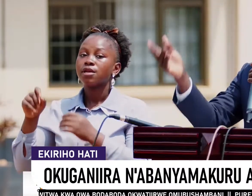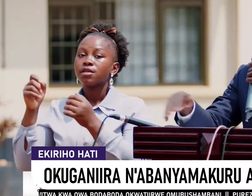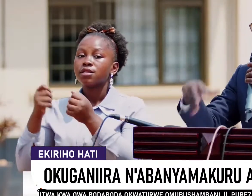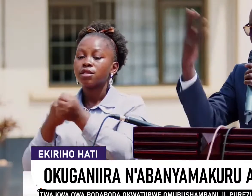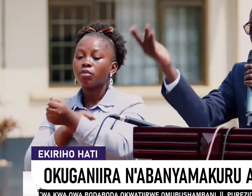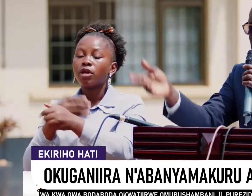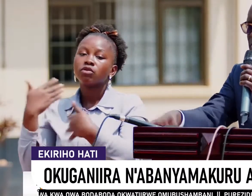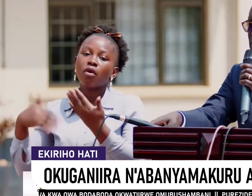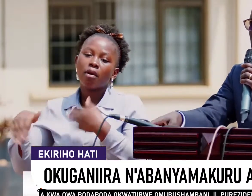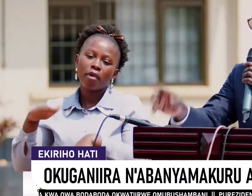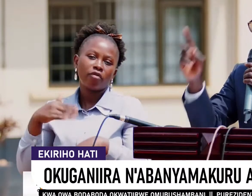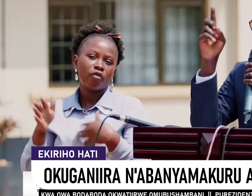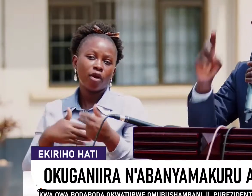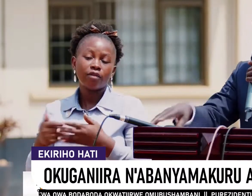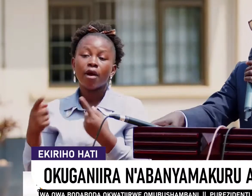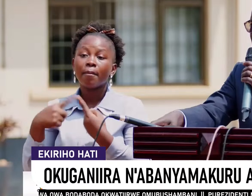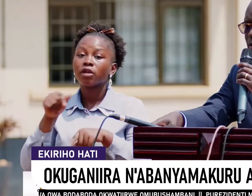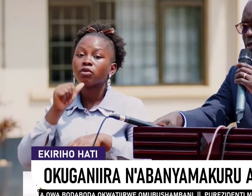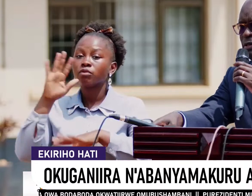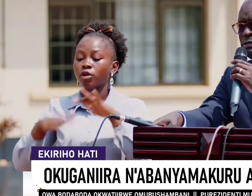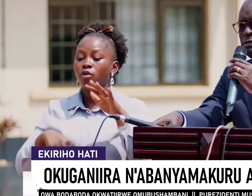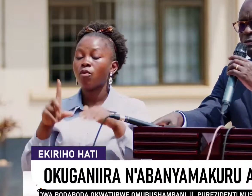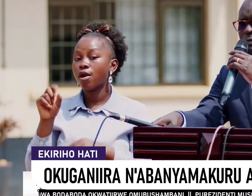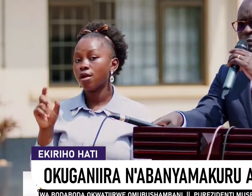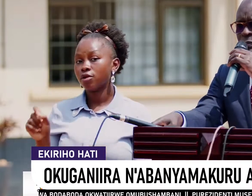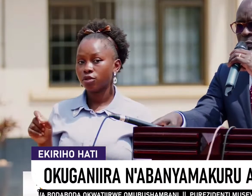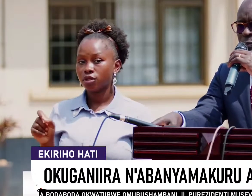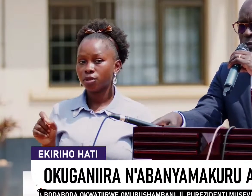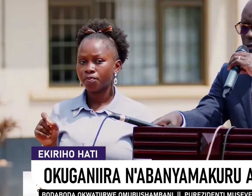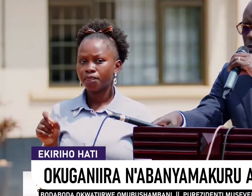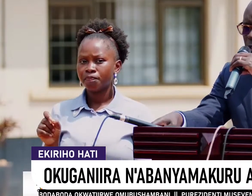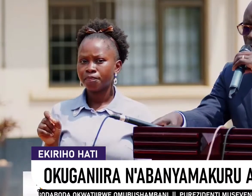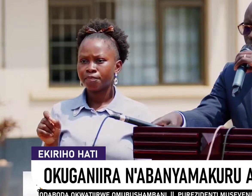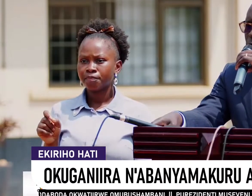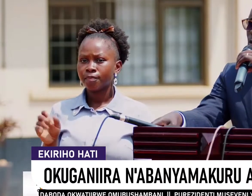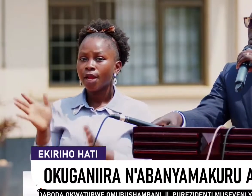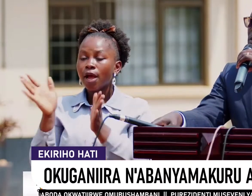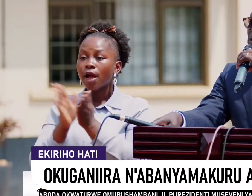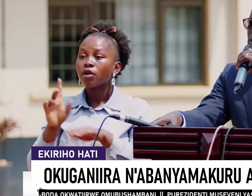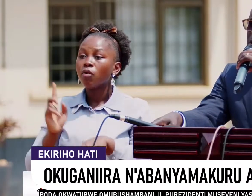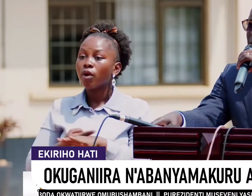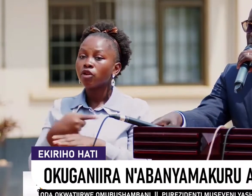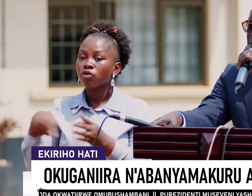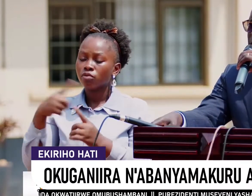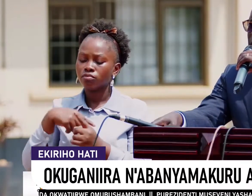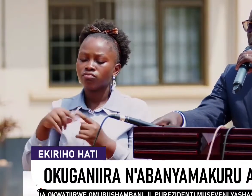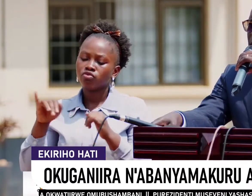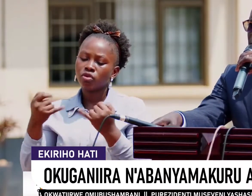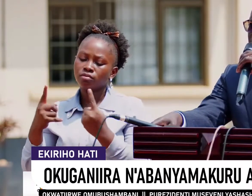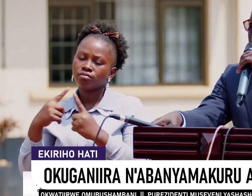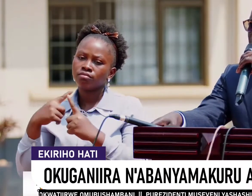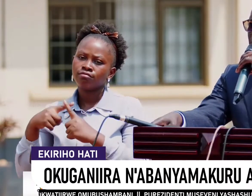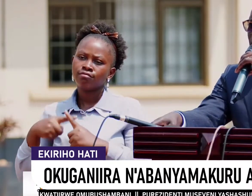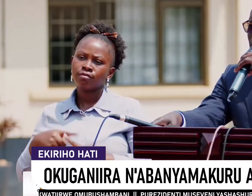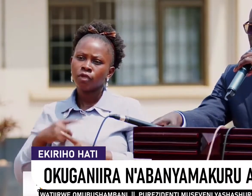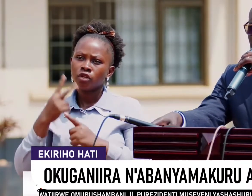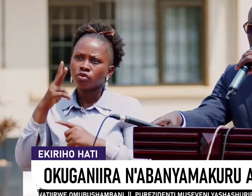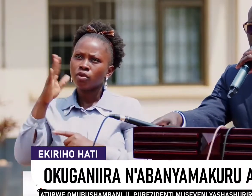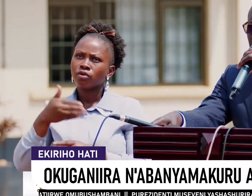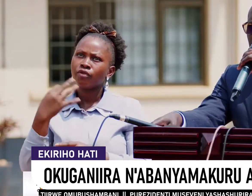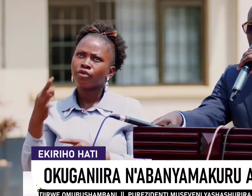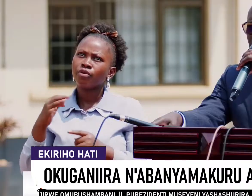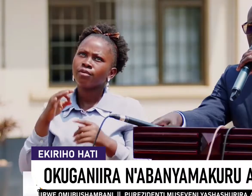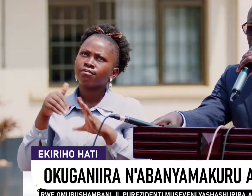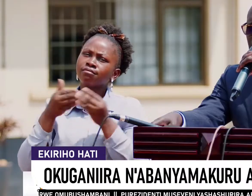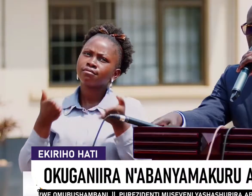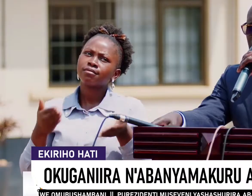above, whichever, but not below 100. And when you compute 2/3 in the current number of